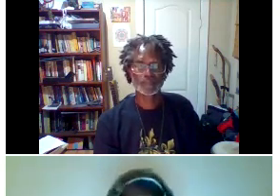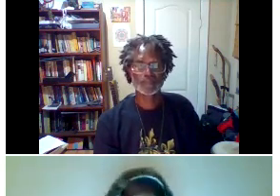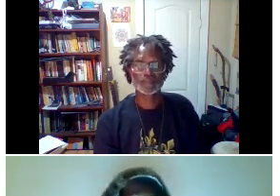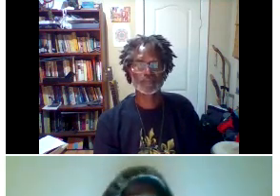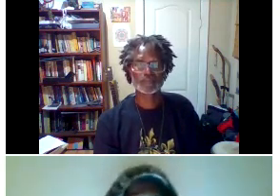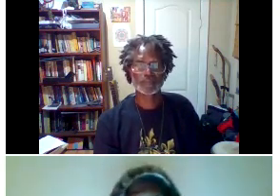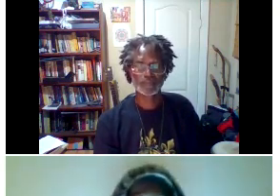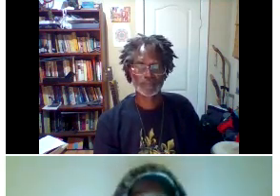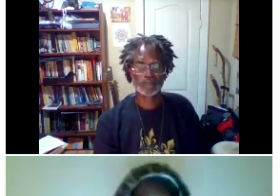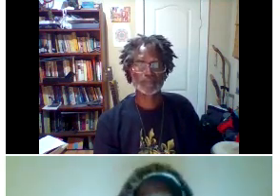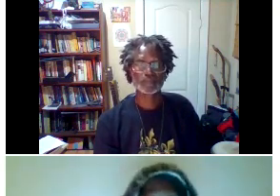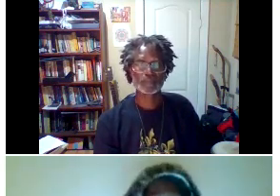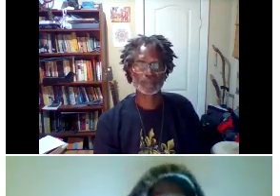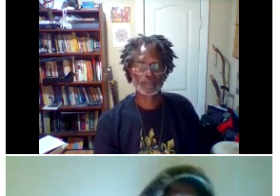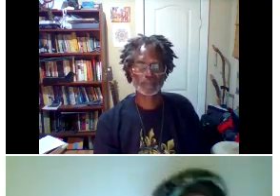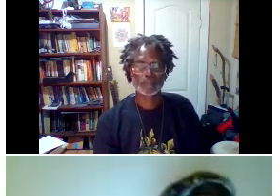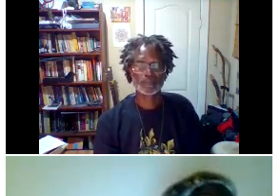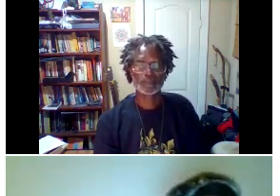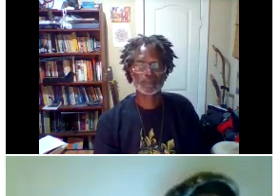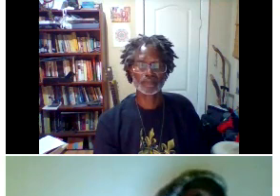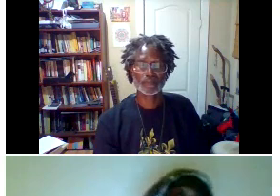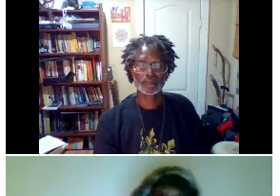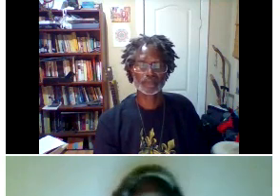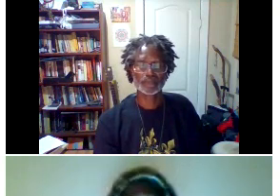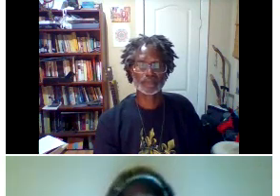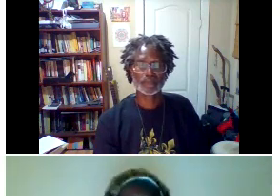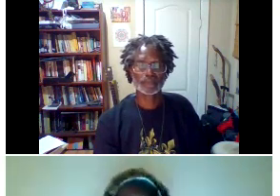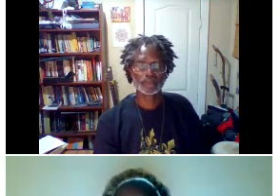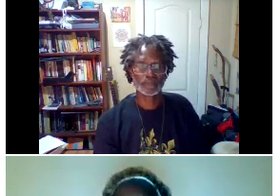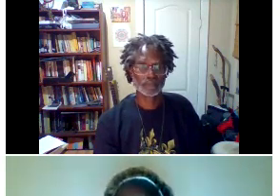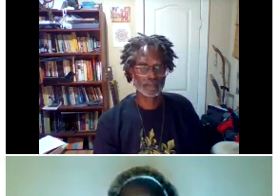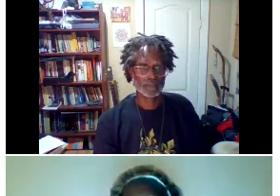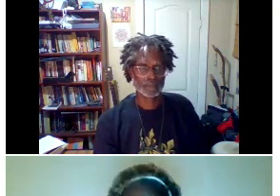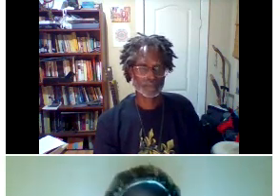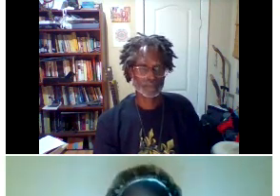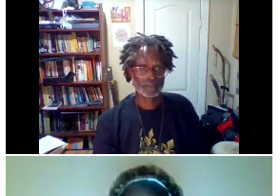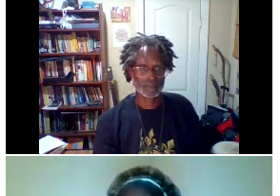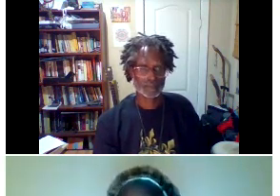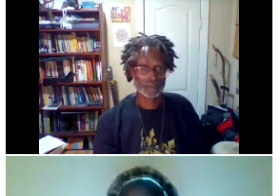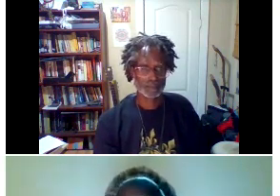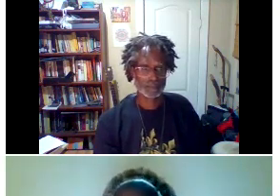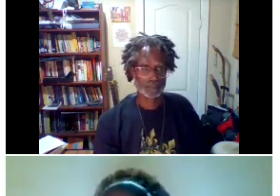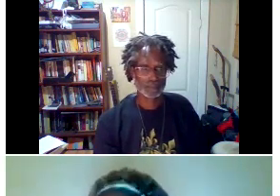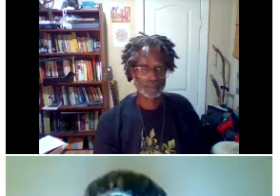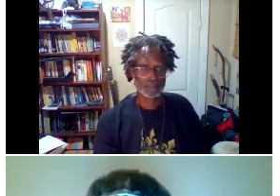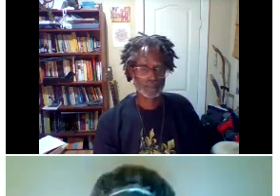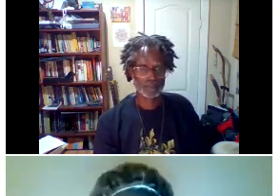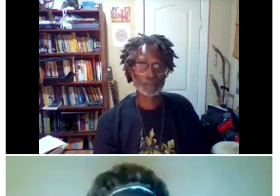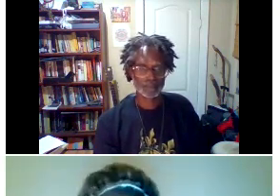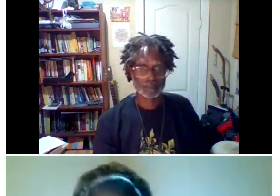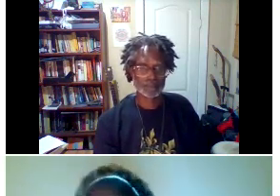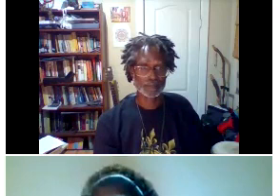the basics. yeah, and then we'll go from there. So yeah, but that's correct though. So y'all know that